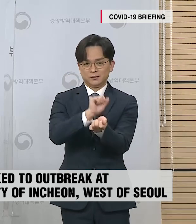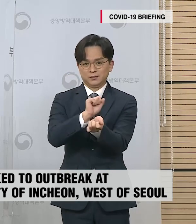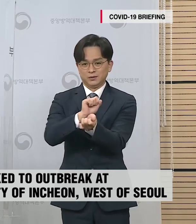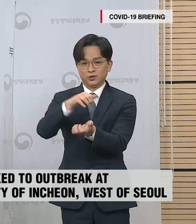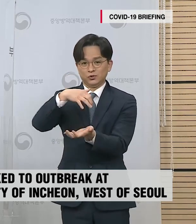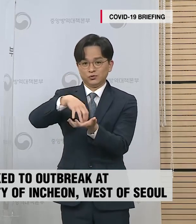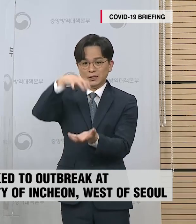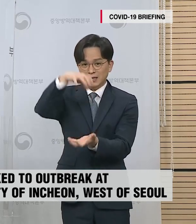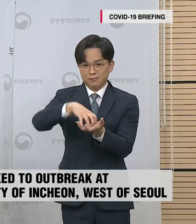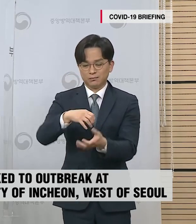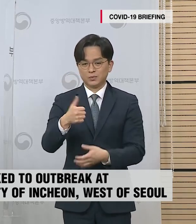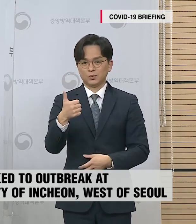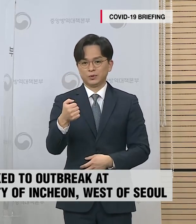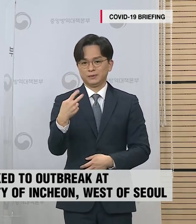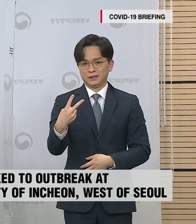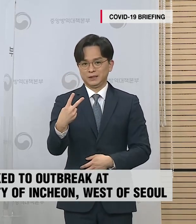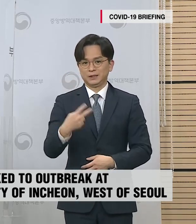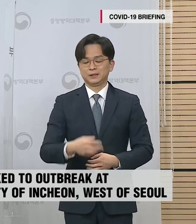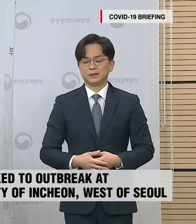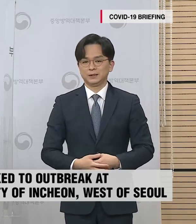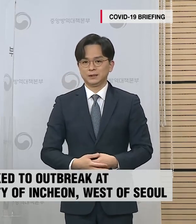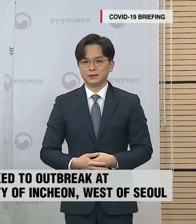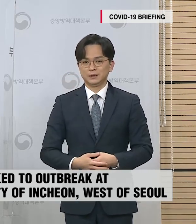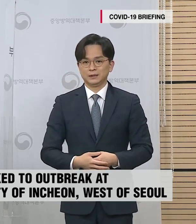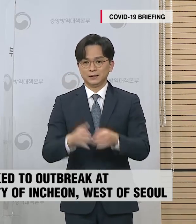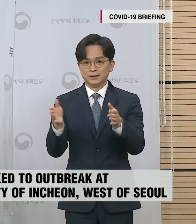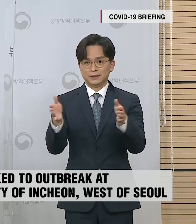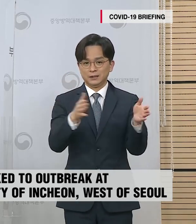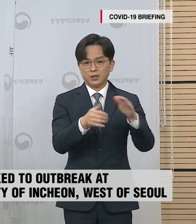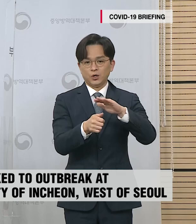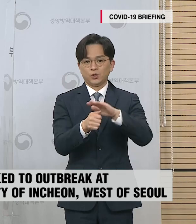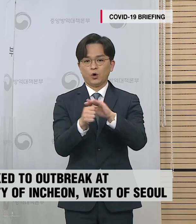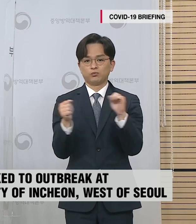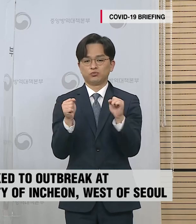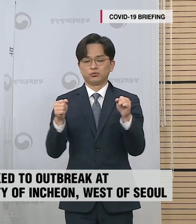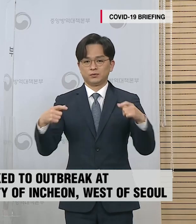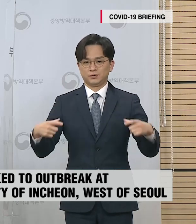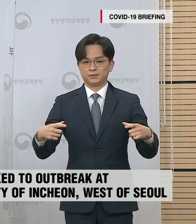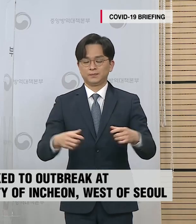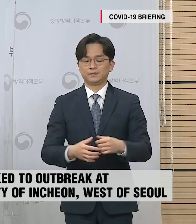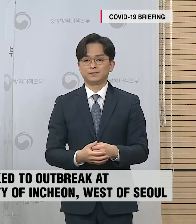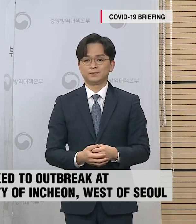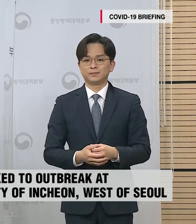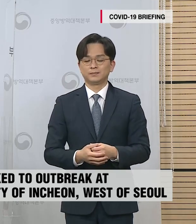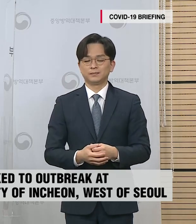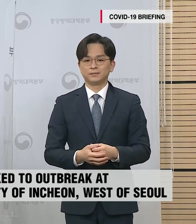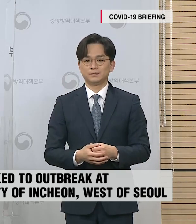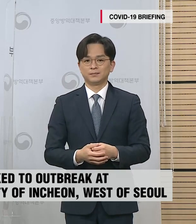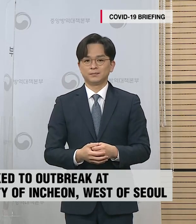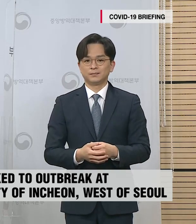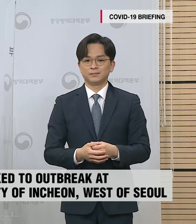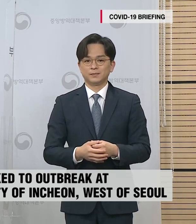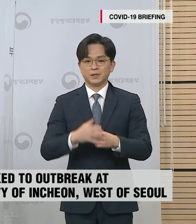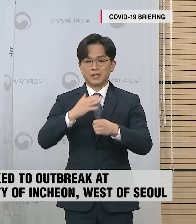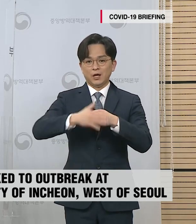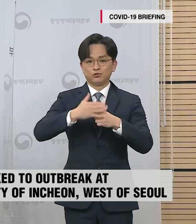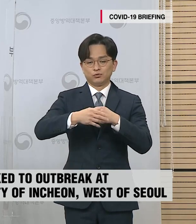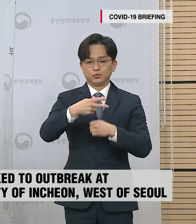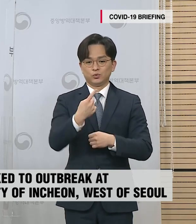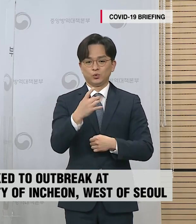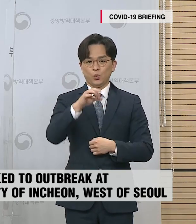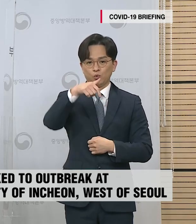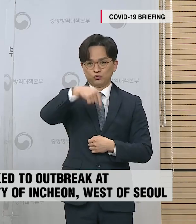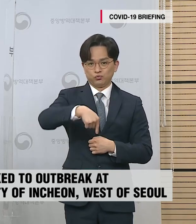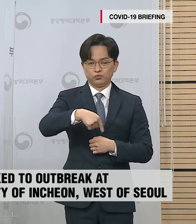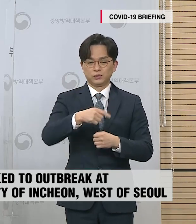retail company, we have identified 6 additional patients. A total of 52 have been confirmed to date. And in Gyeongbuk province, in